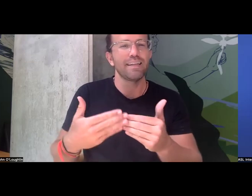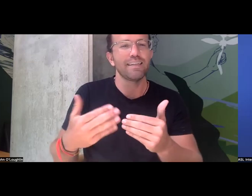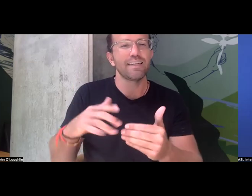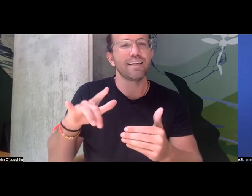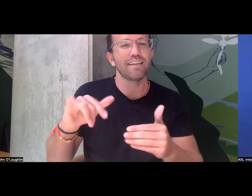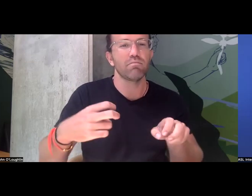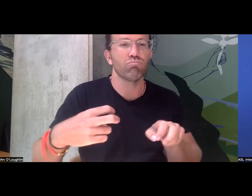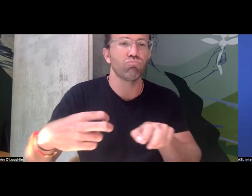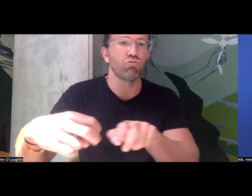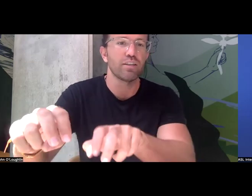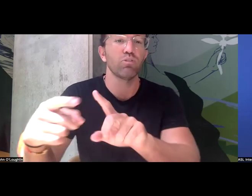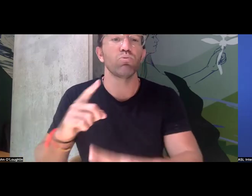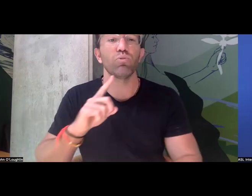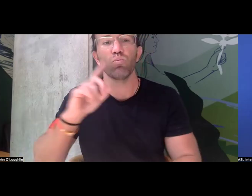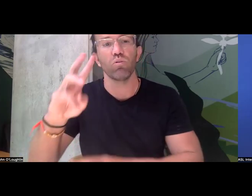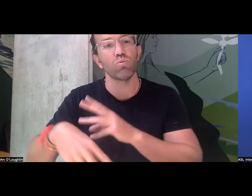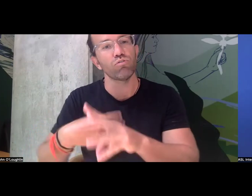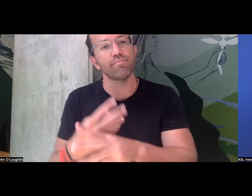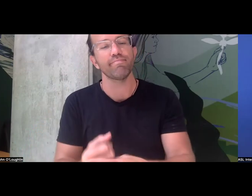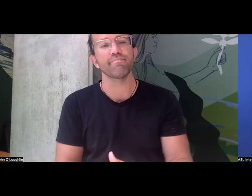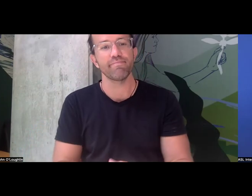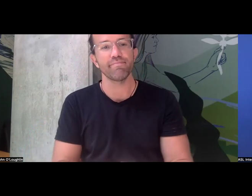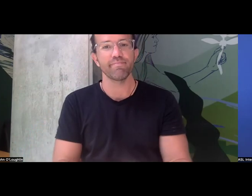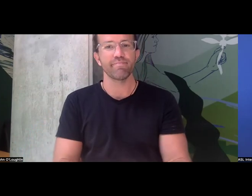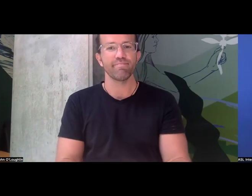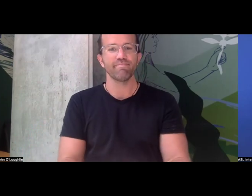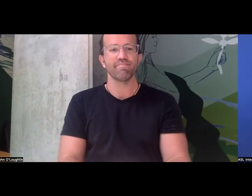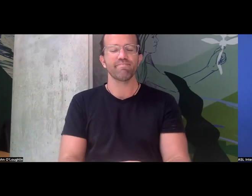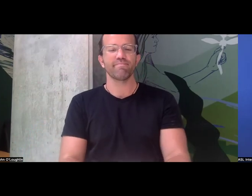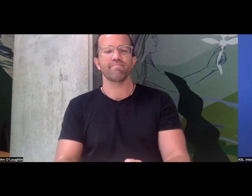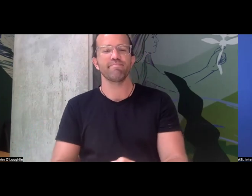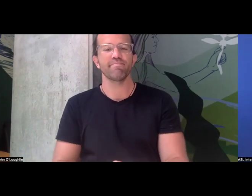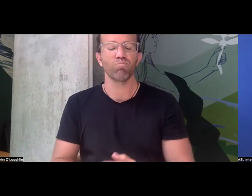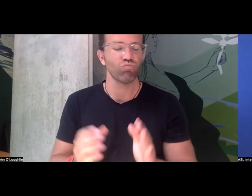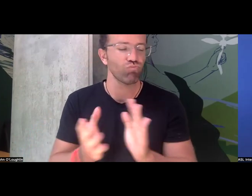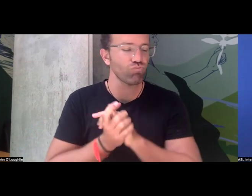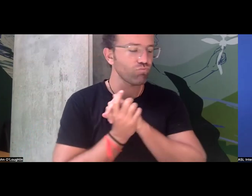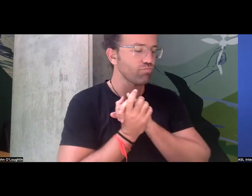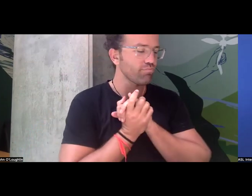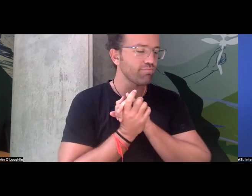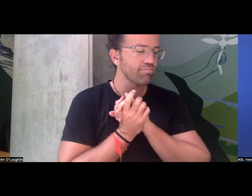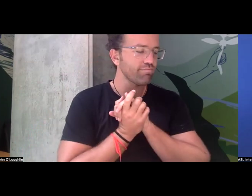those skills can be easily transferable to the real world.